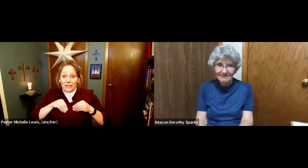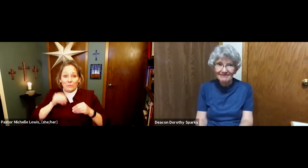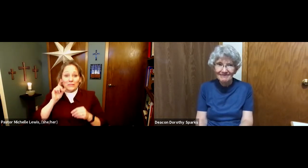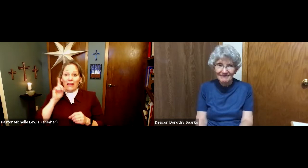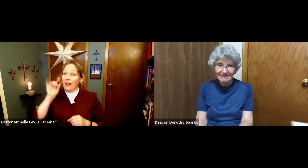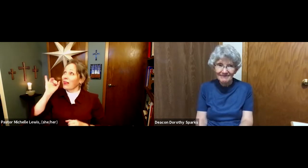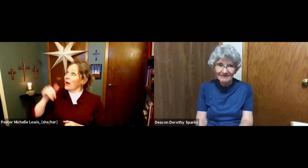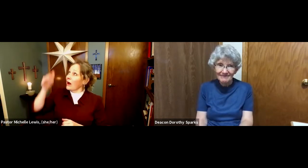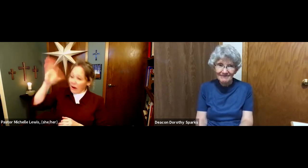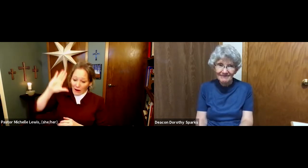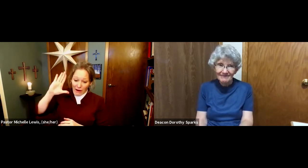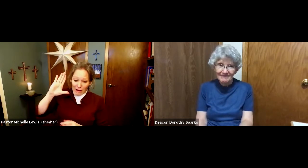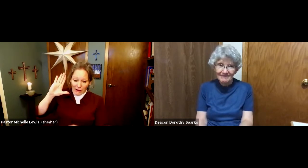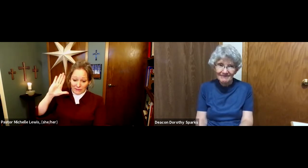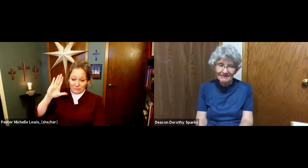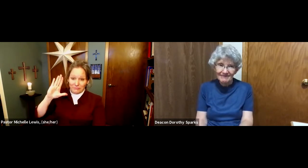that.